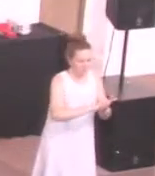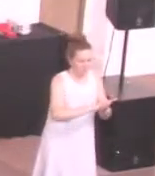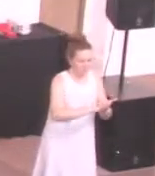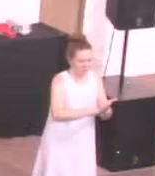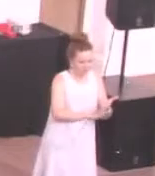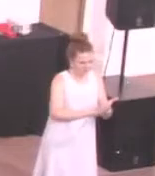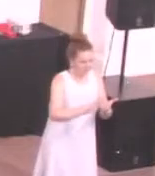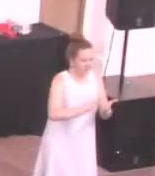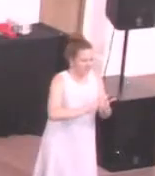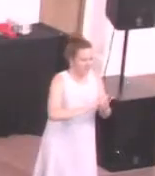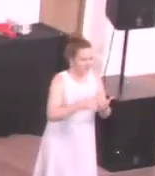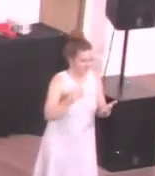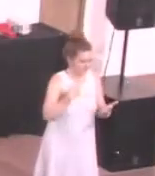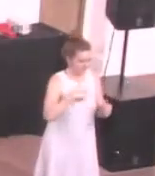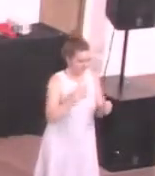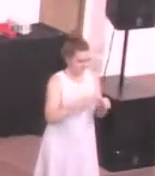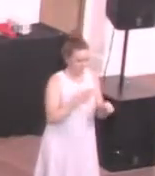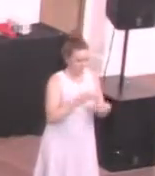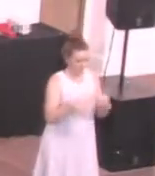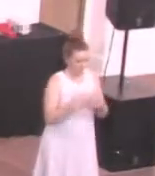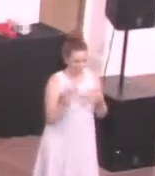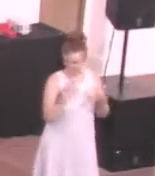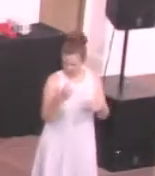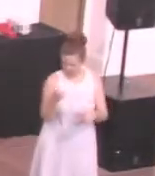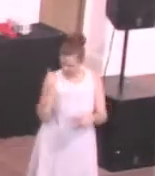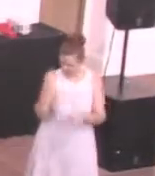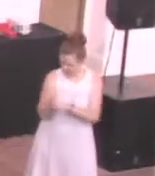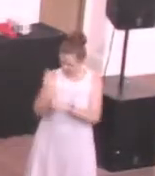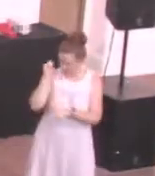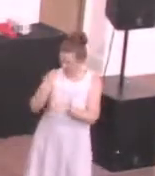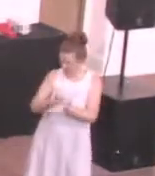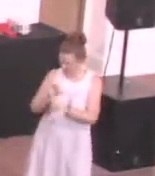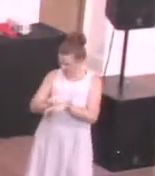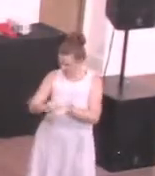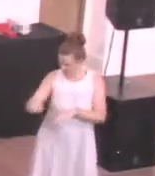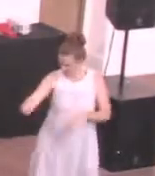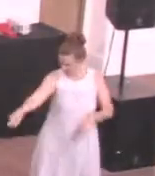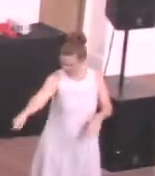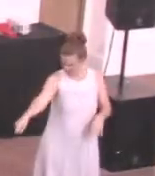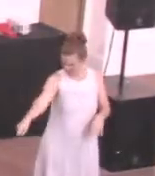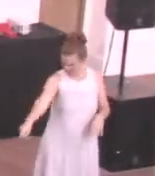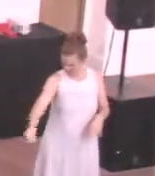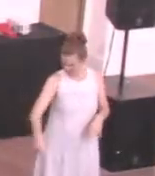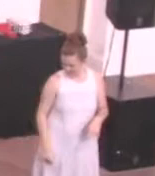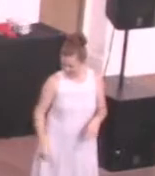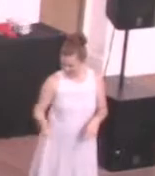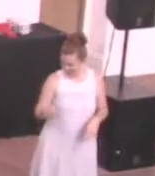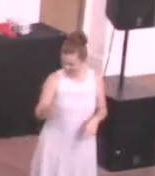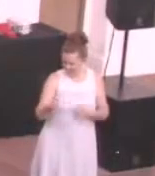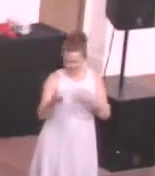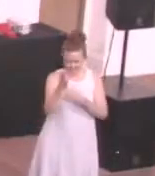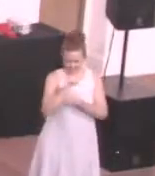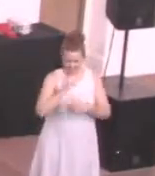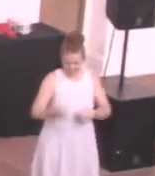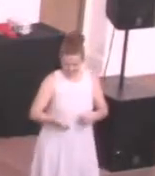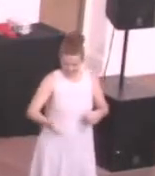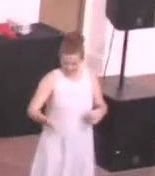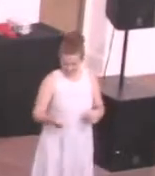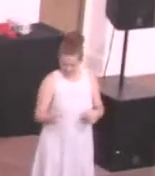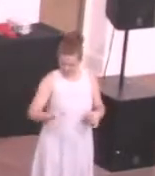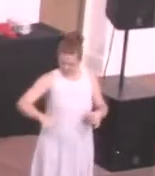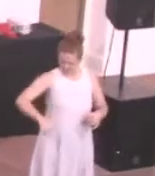unrighteousness. You better get back on that foot, boy. You better get back on that foot. He has not cast you off yet.